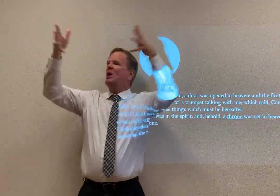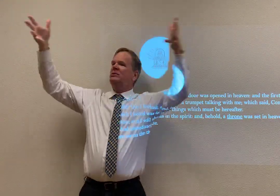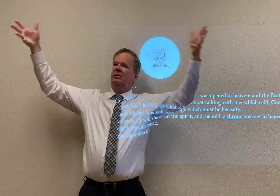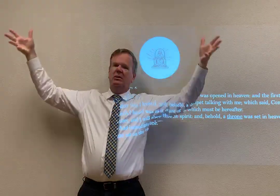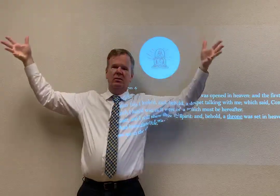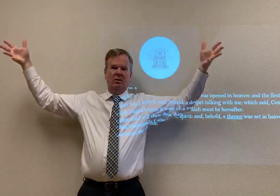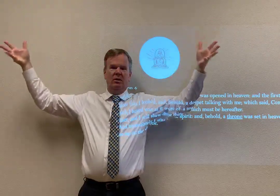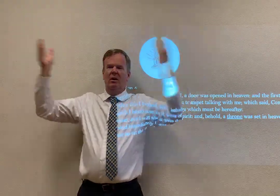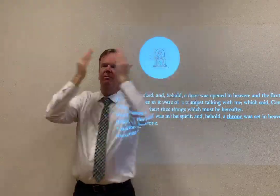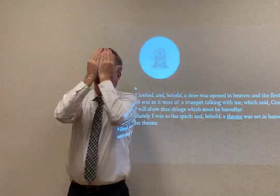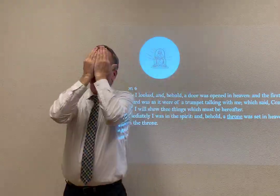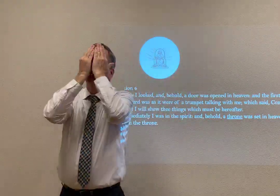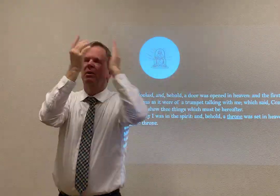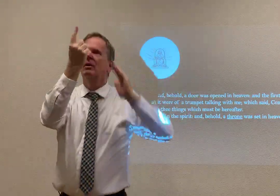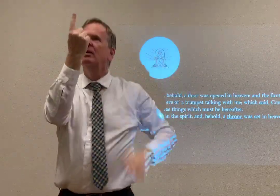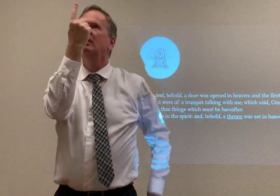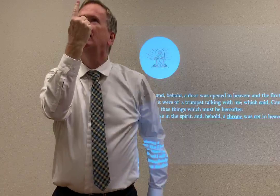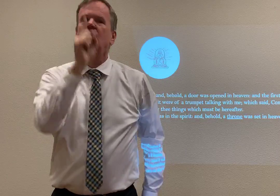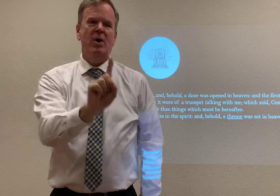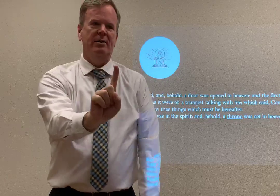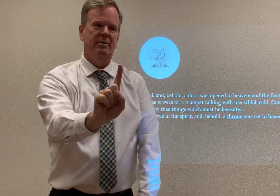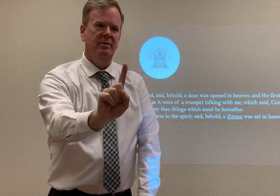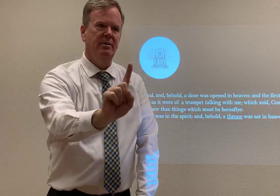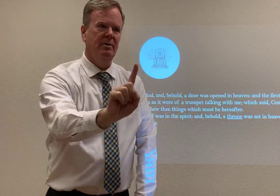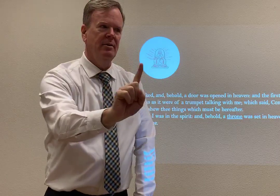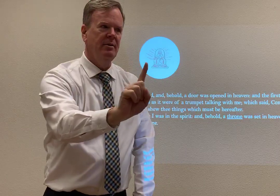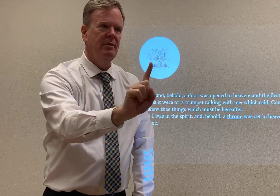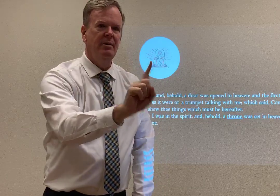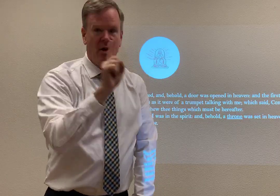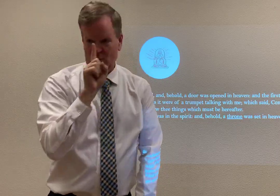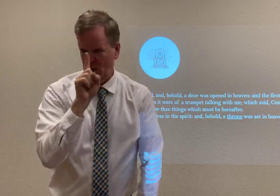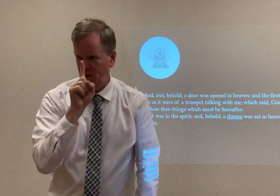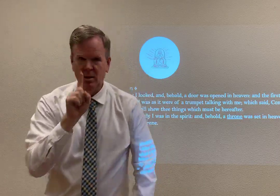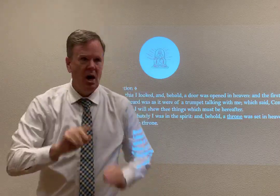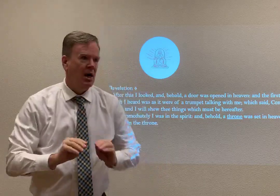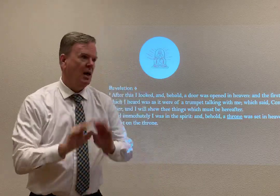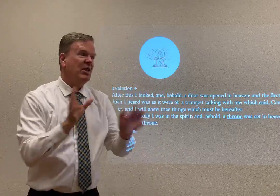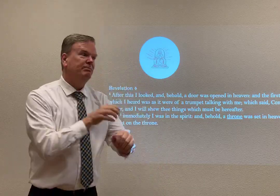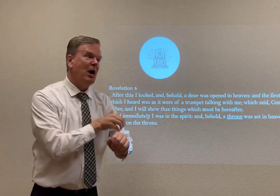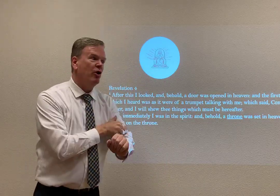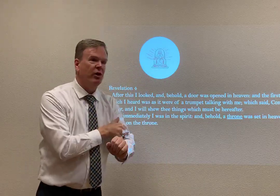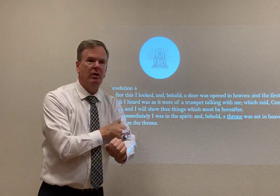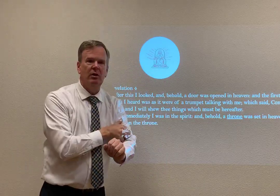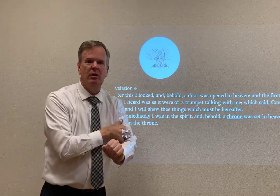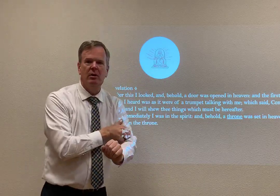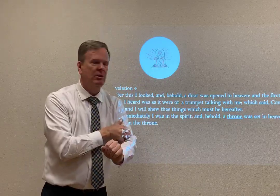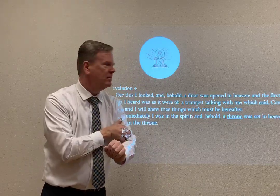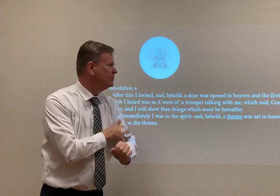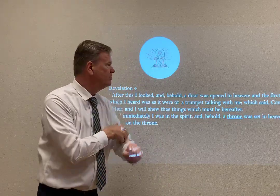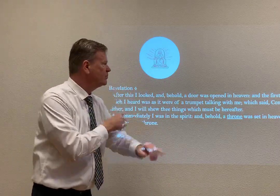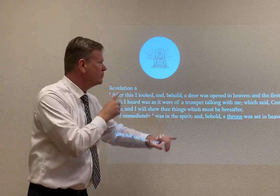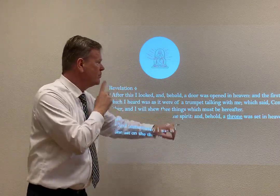from the throne, then it goes to the rest of the imagery. And behold, a one throne. This is